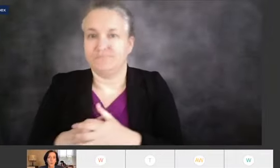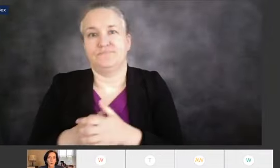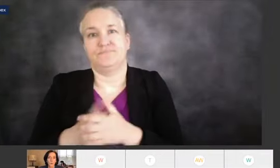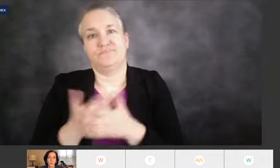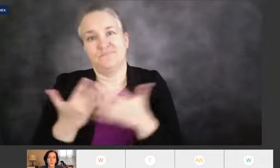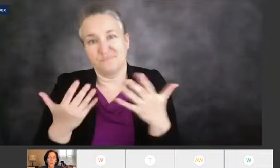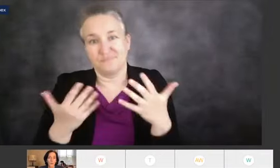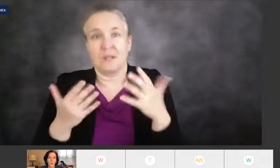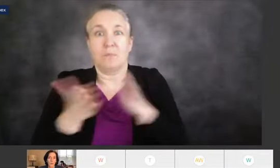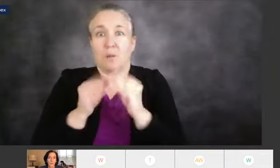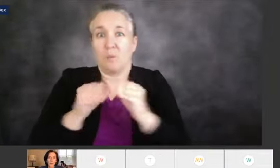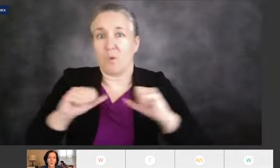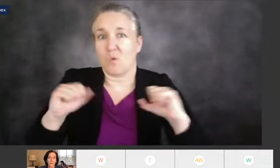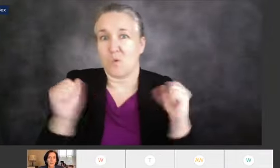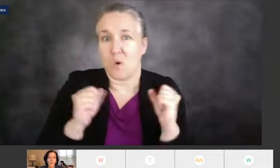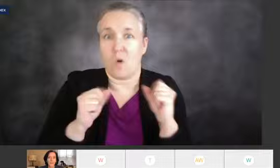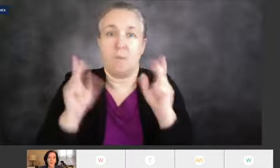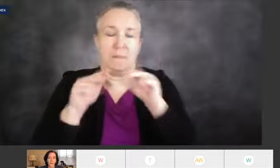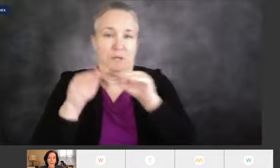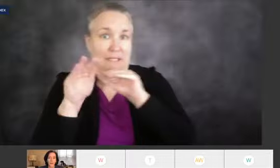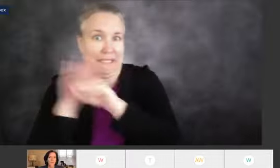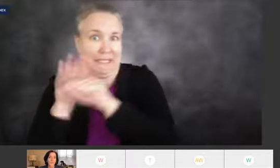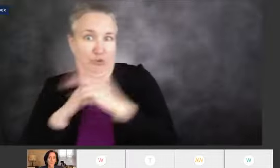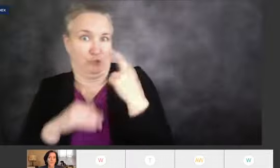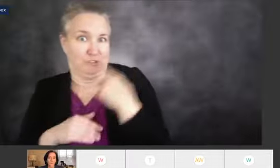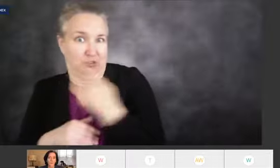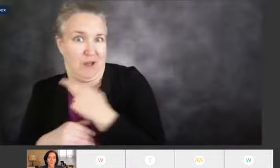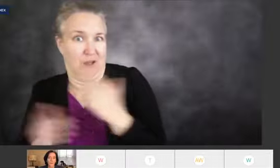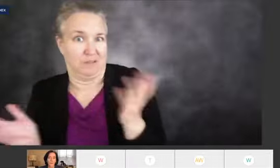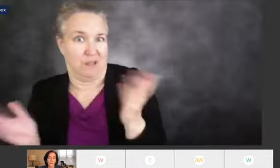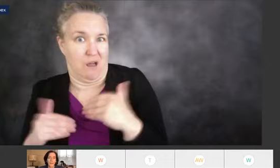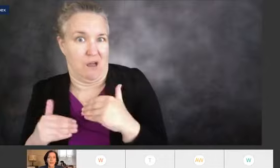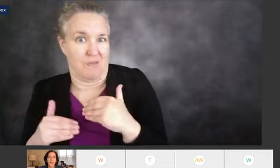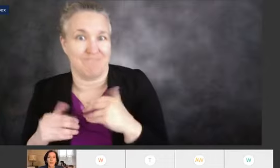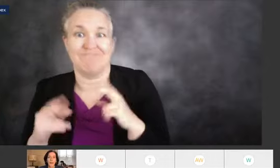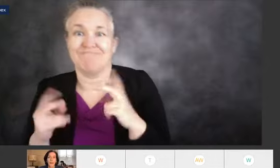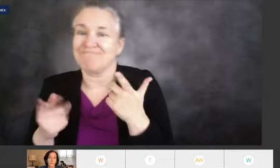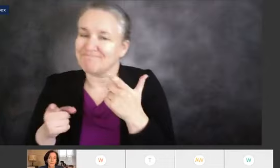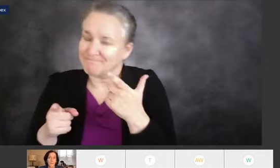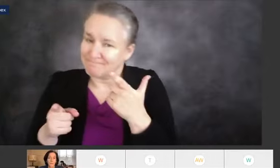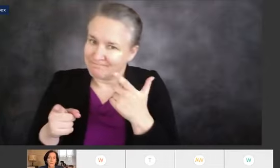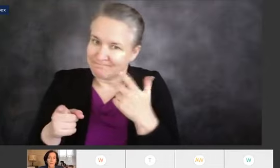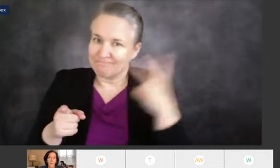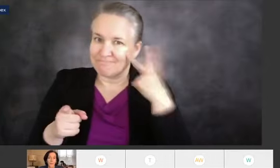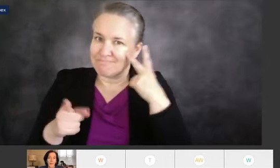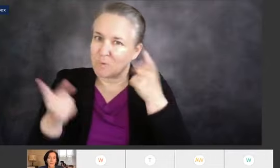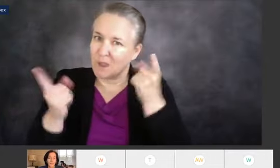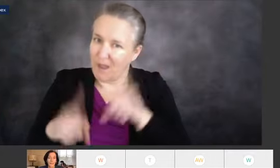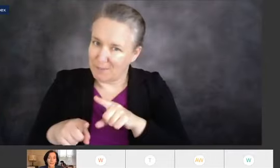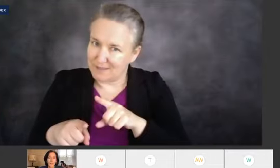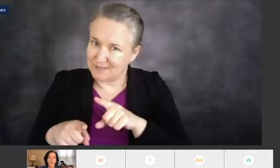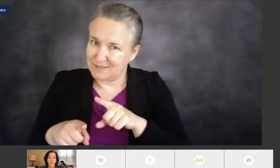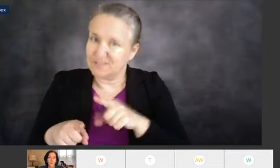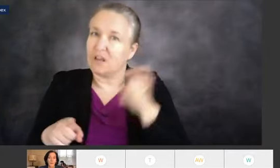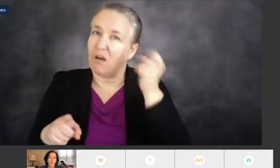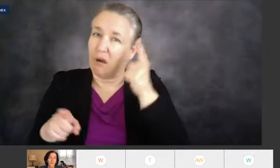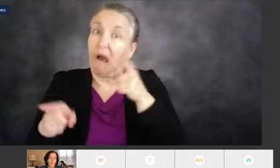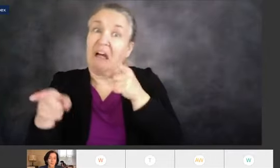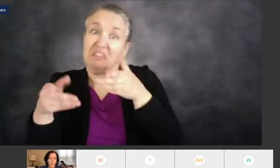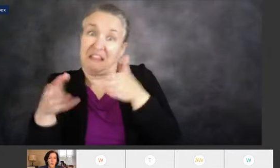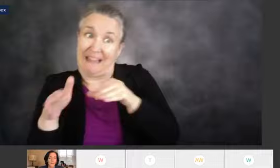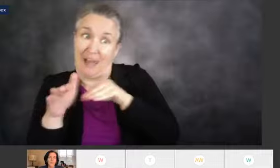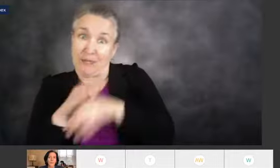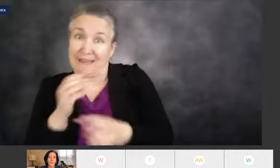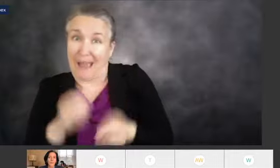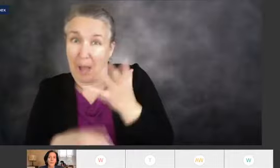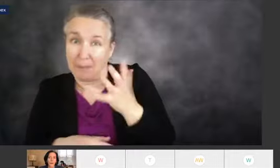indoors into restaurants that are now being allowed, if they've self-certified, up to 50% capacity. So I think